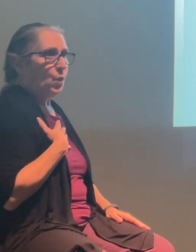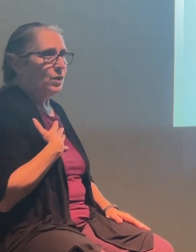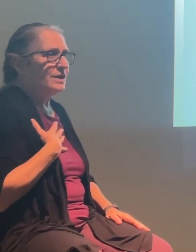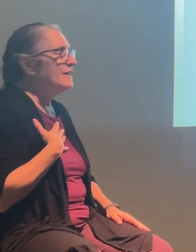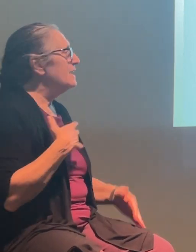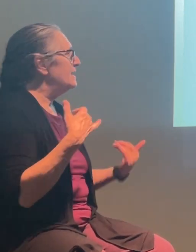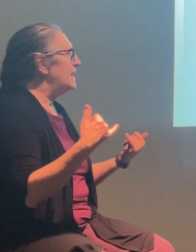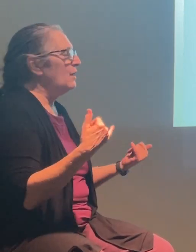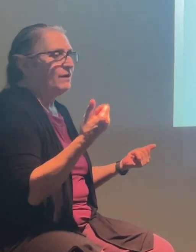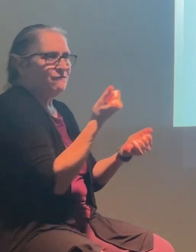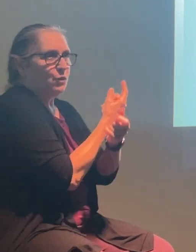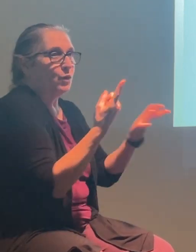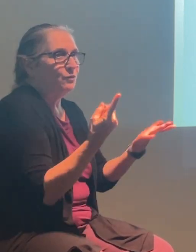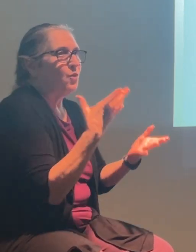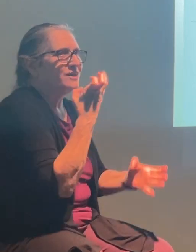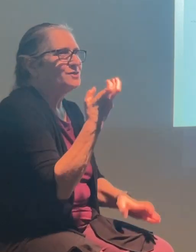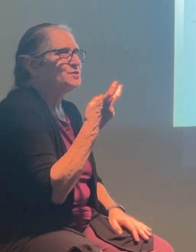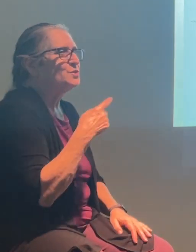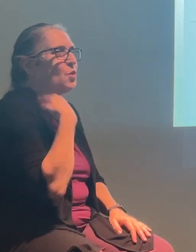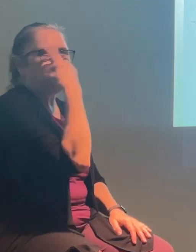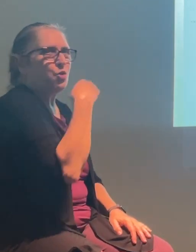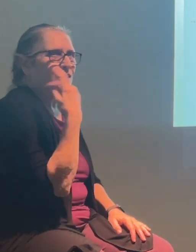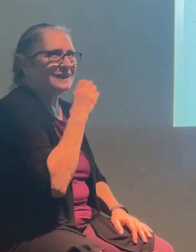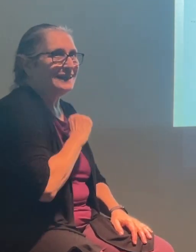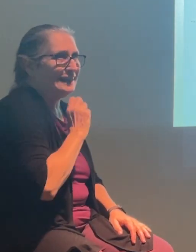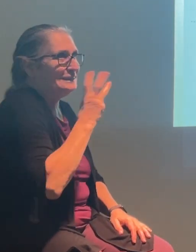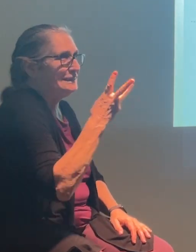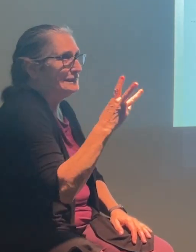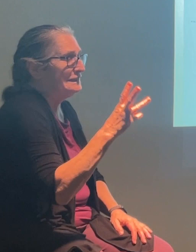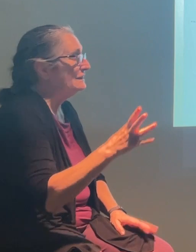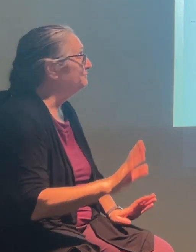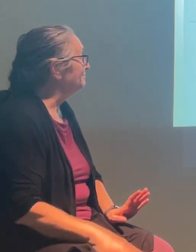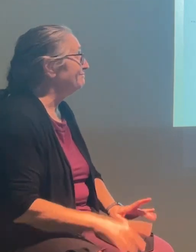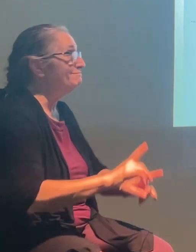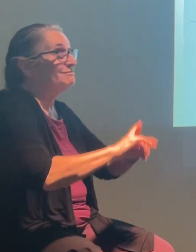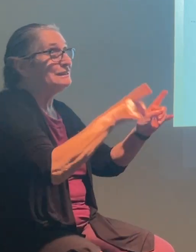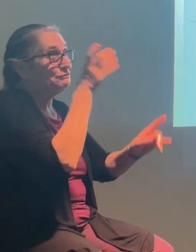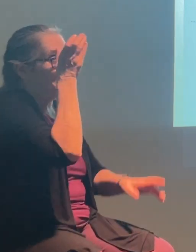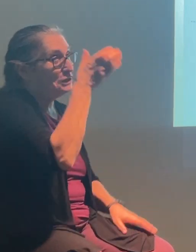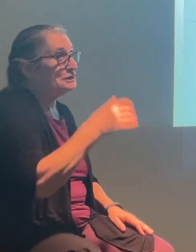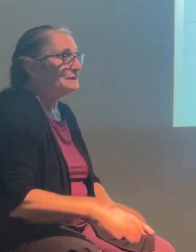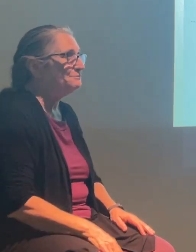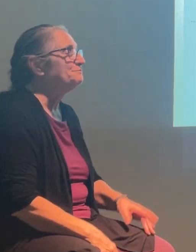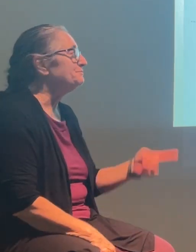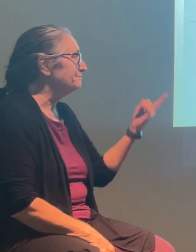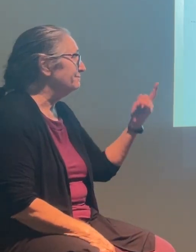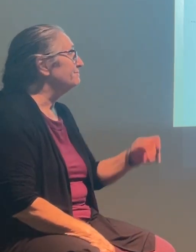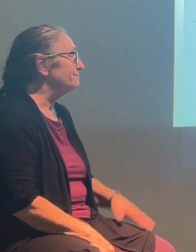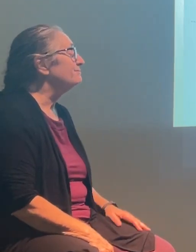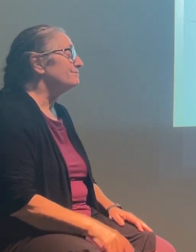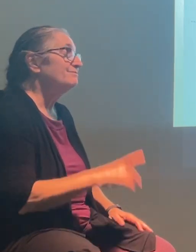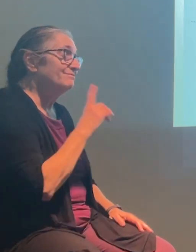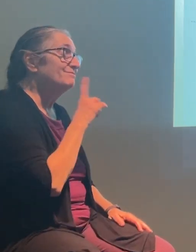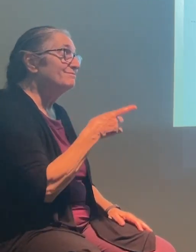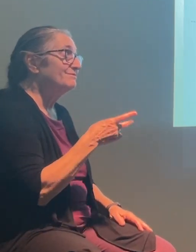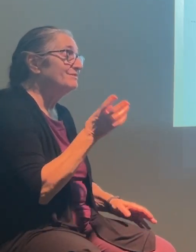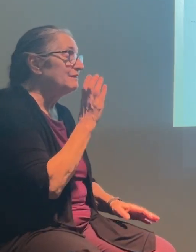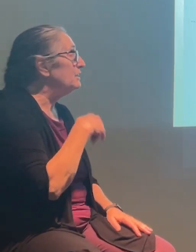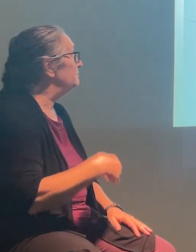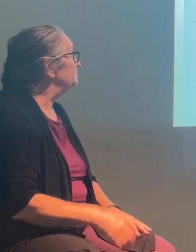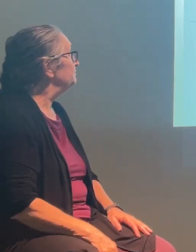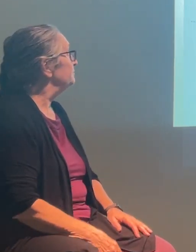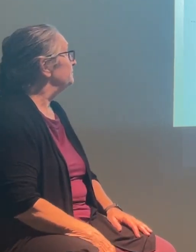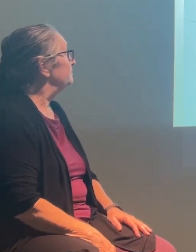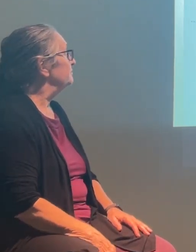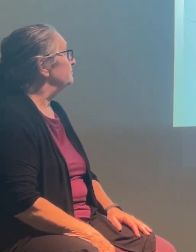to look like a 16-year-old. It's a very different concept. So, no, it's true. It really is just odd. So, Steichen and Portraiture.